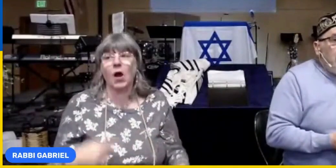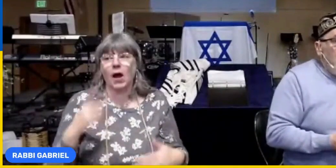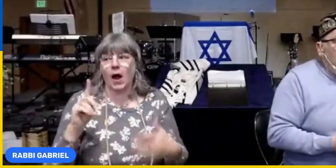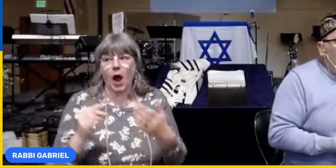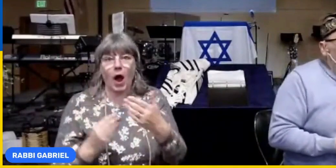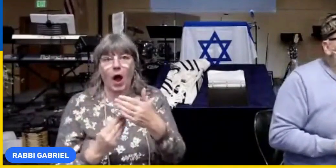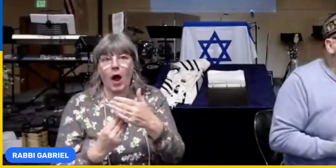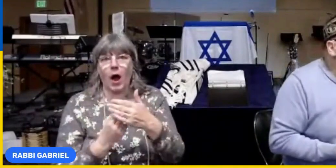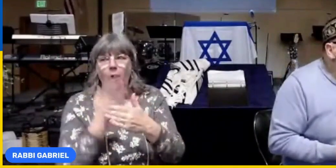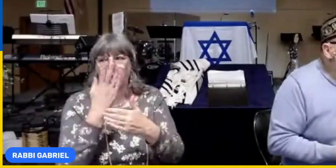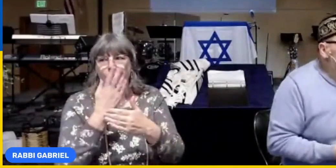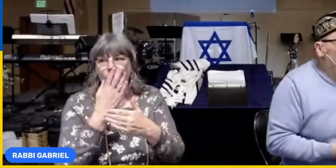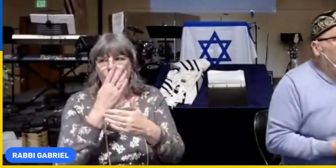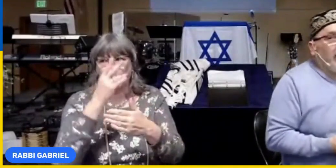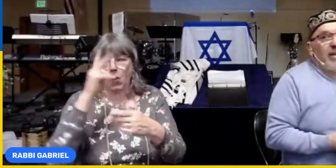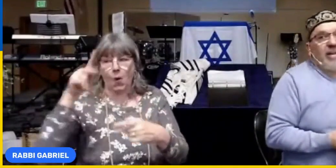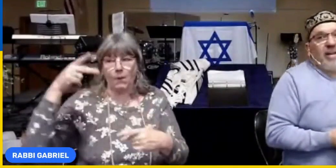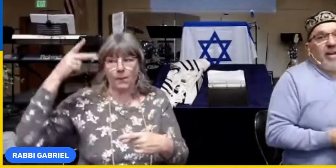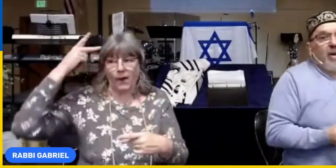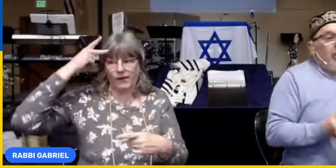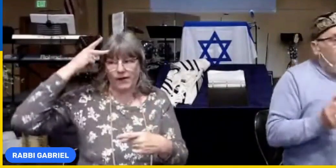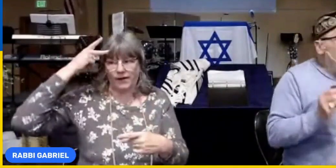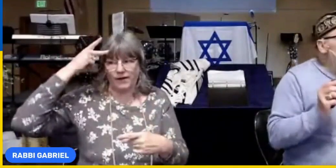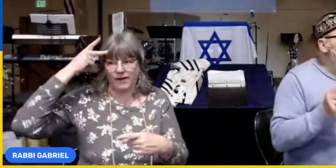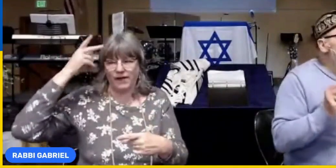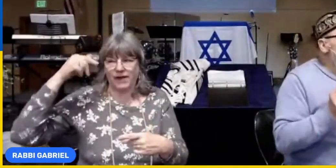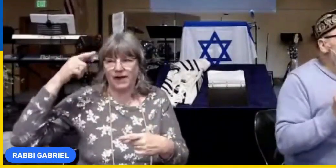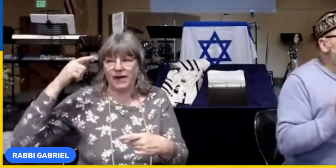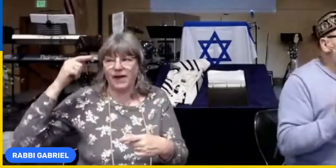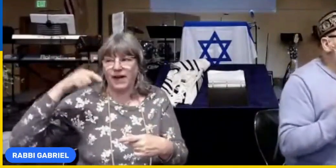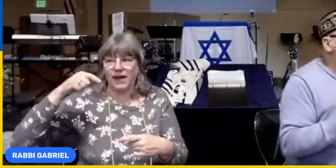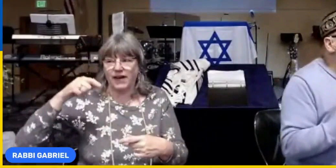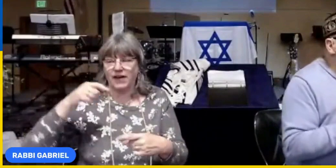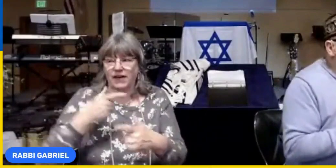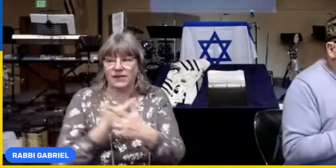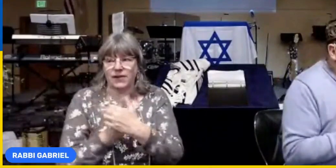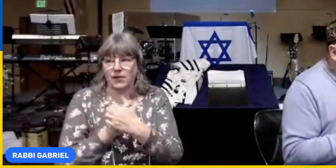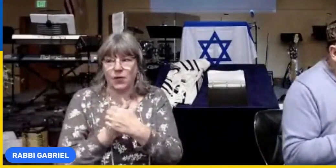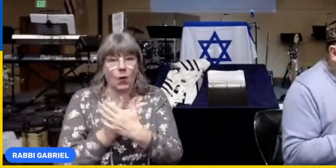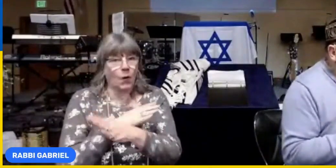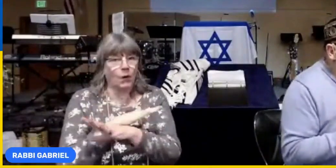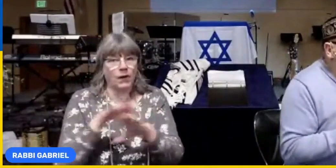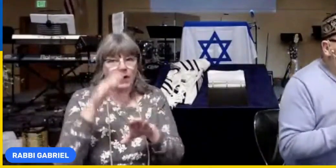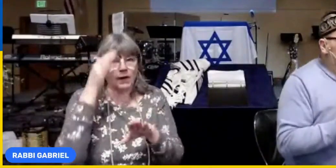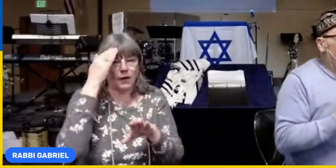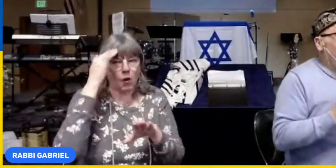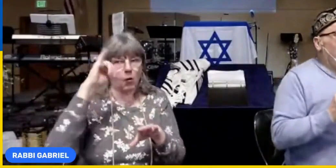a new chancellor rose who knew not Joseph.